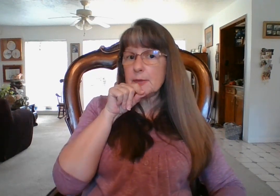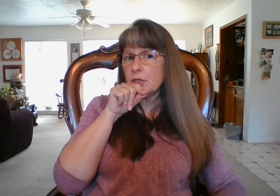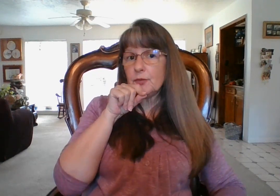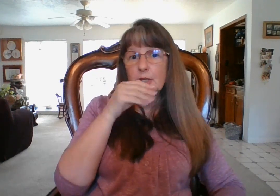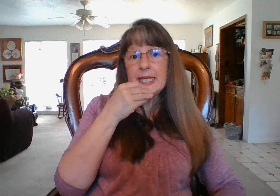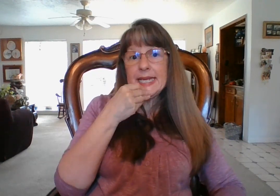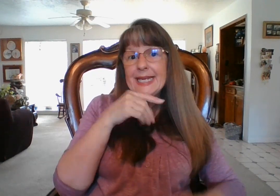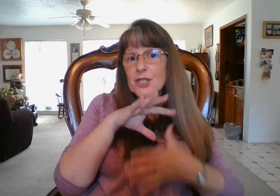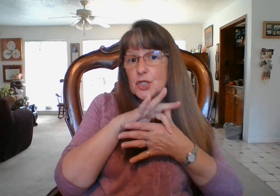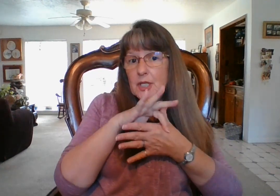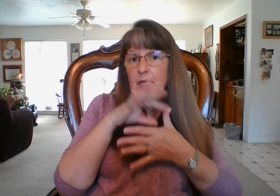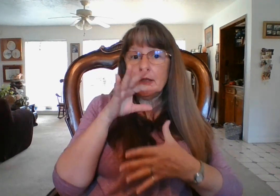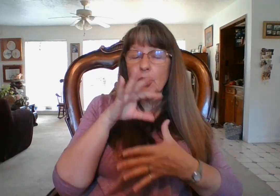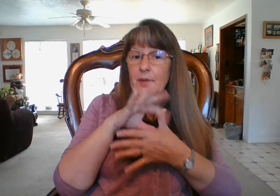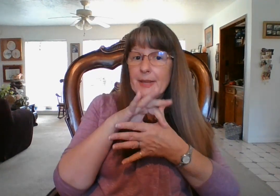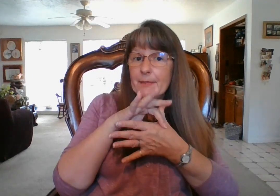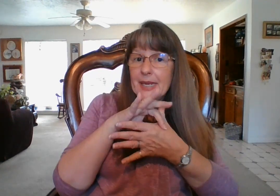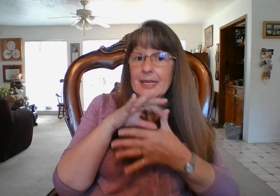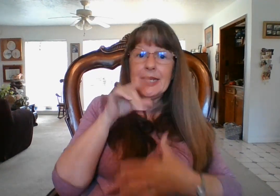especially if they're going to eat, eat meat, eat